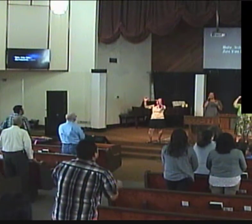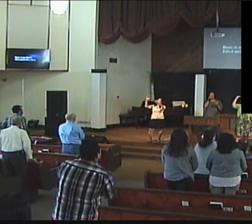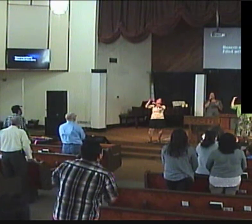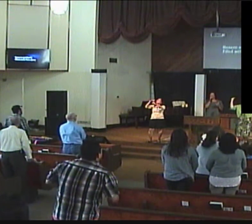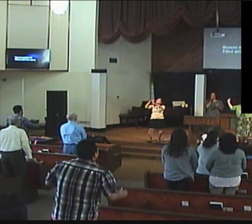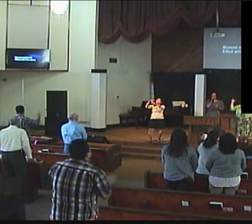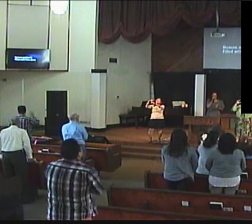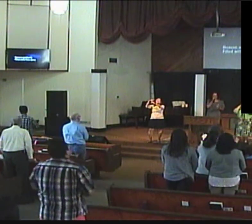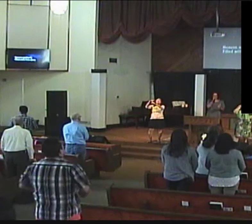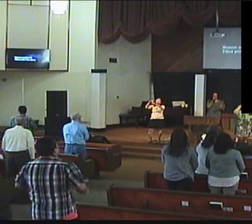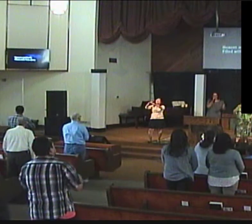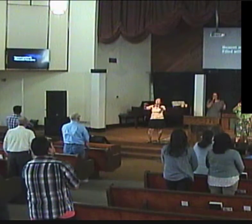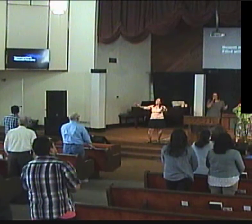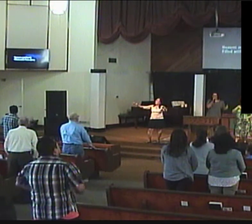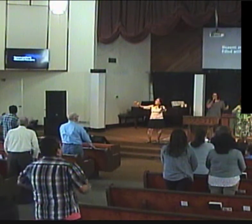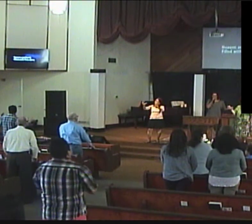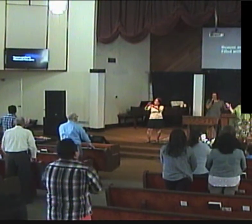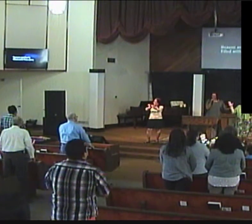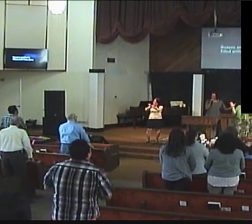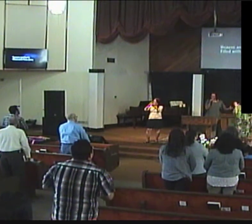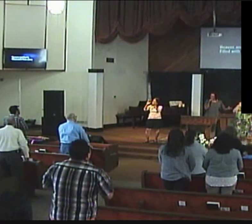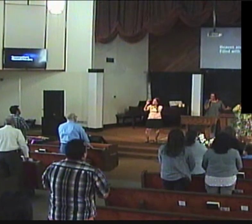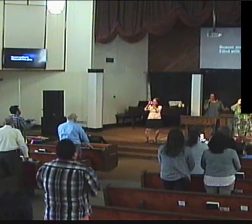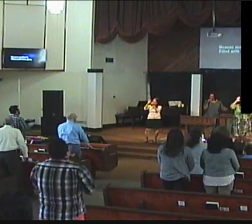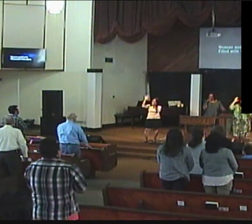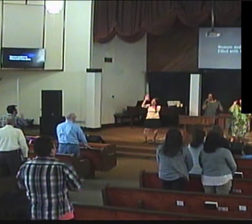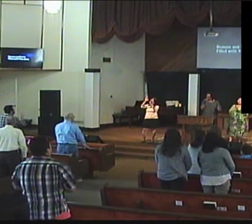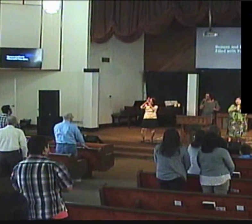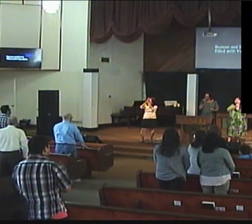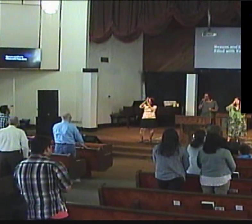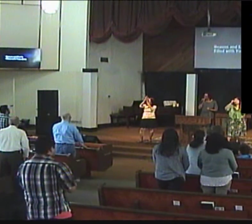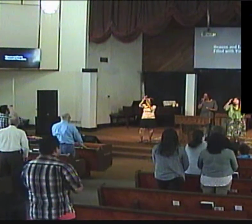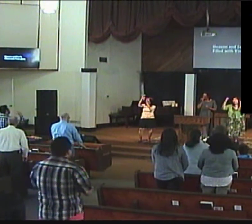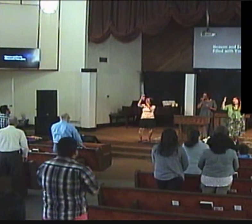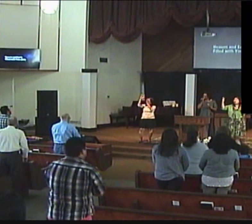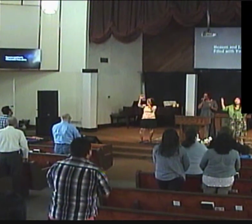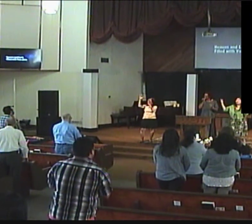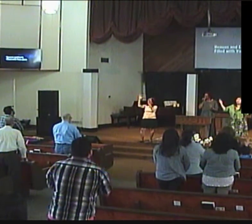Heaven and earth are filled with your glory.